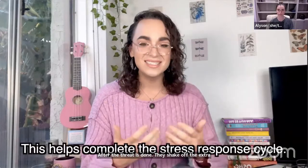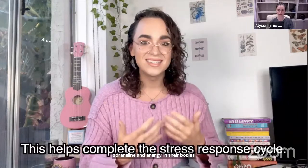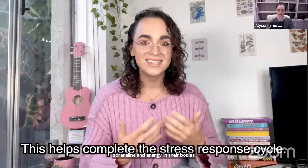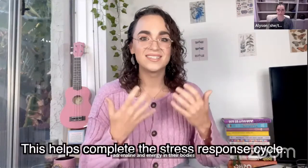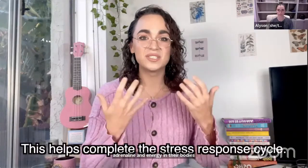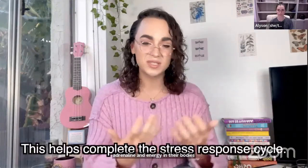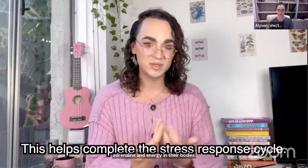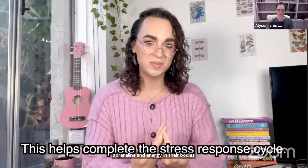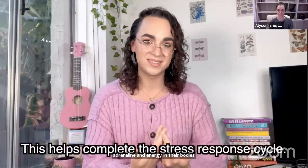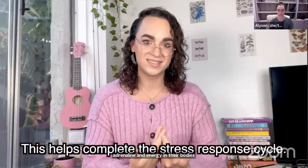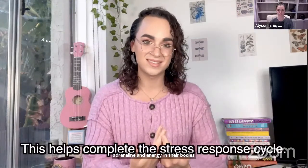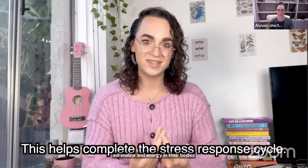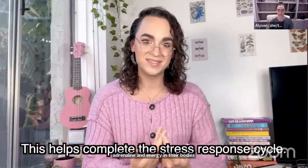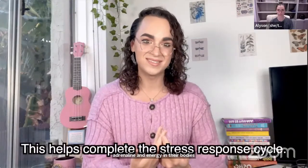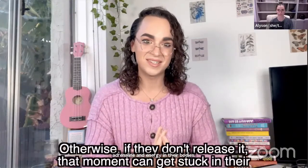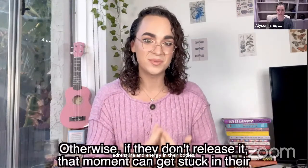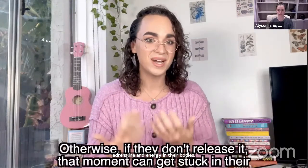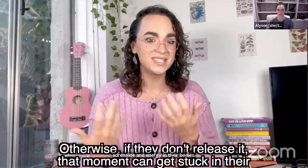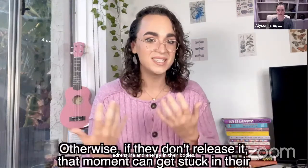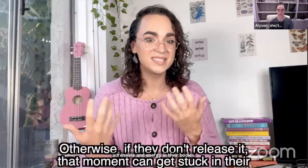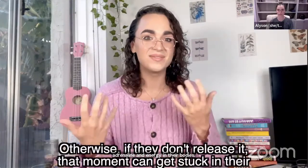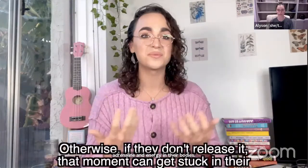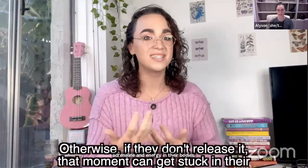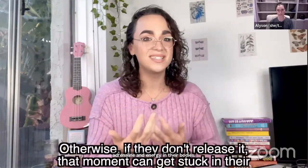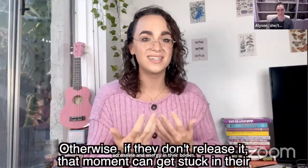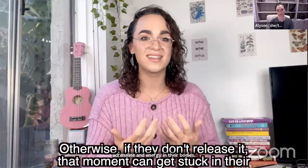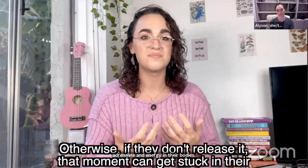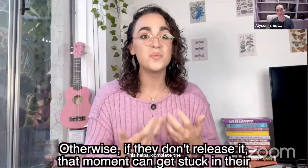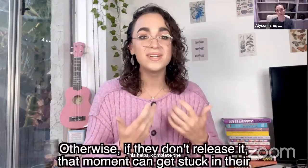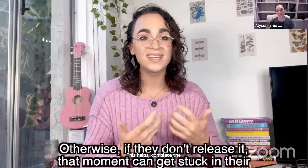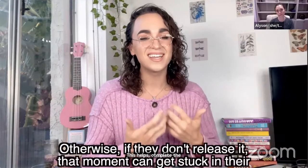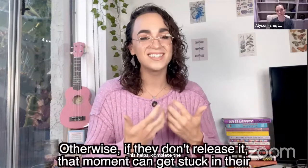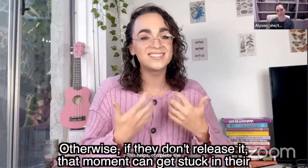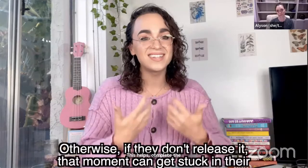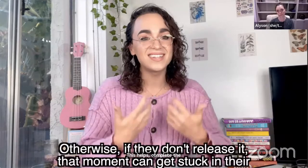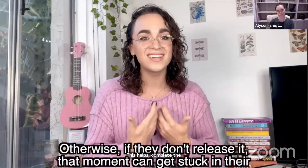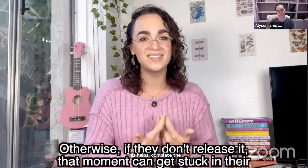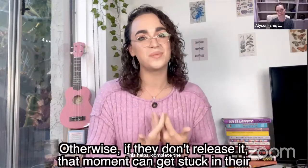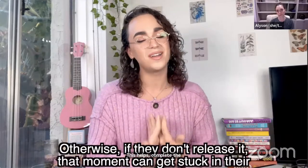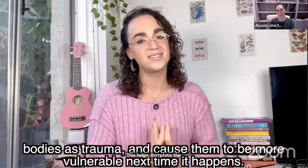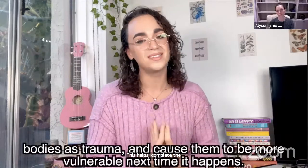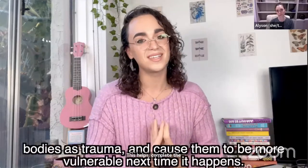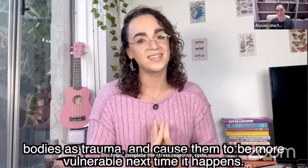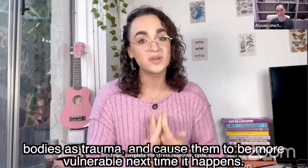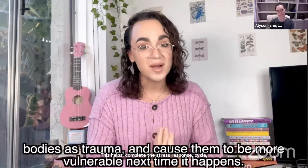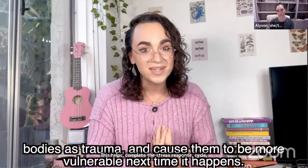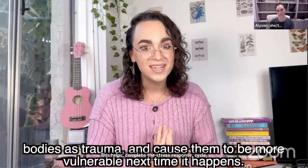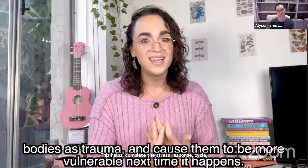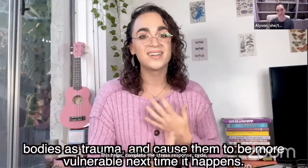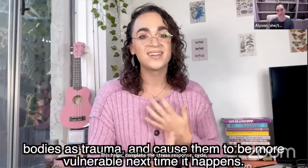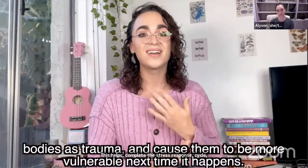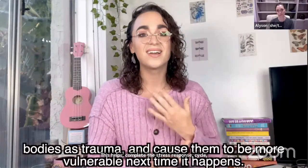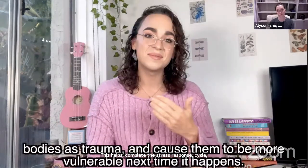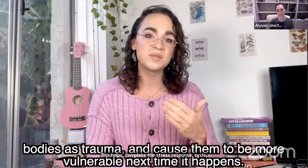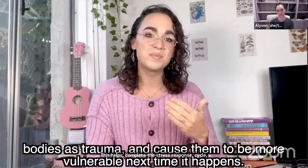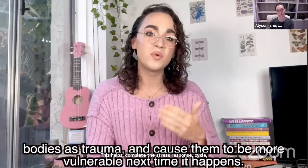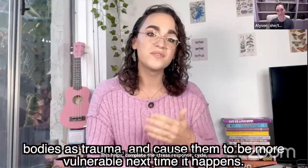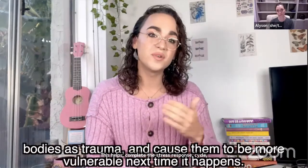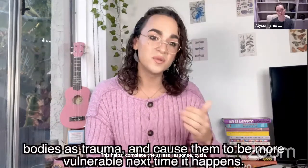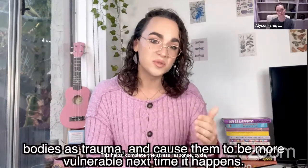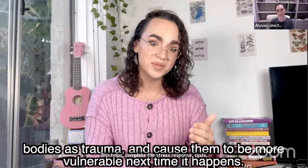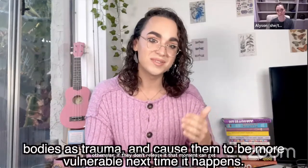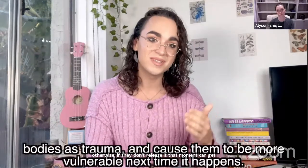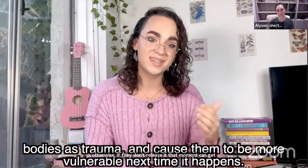complete the stress response cycle. Otherwise, if they don't release it, that moment can get stuck in their bodies as trauma and cause them to be